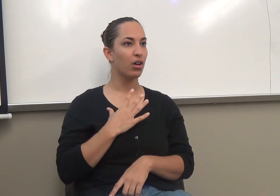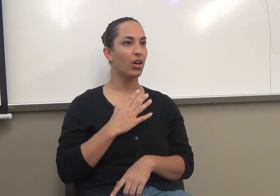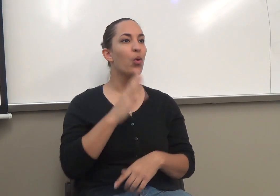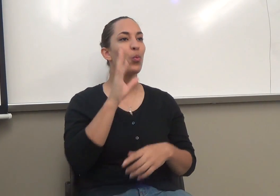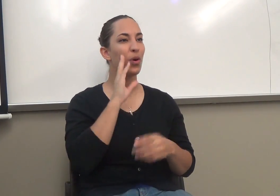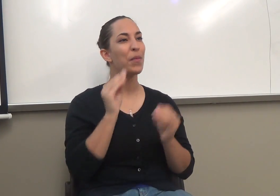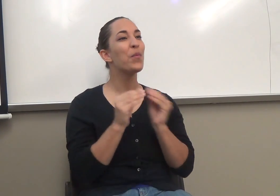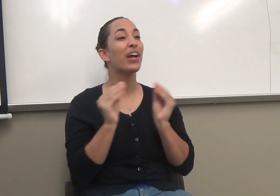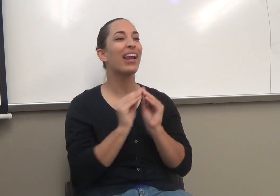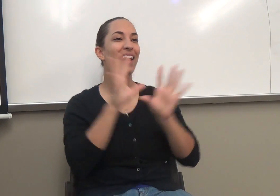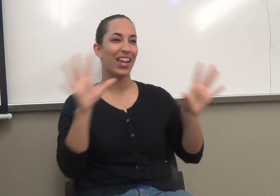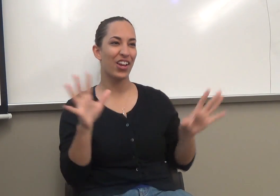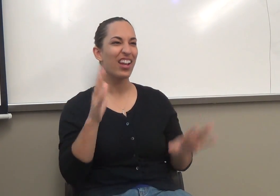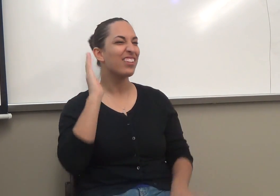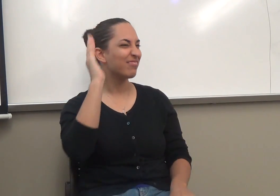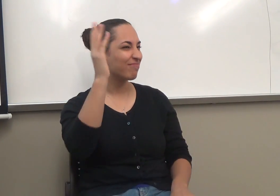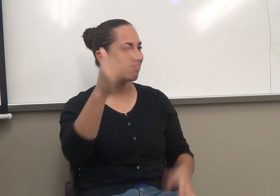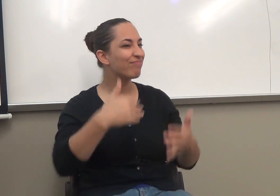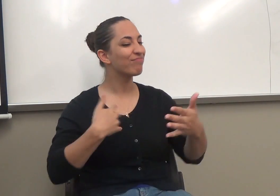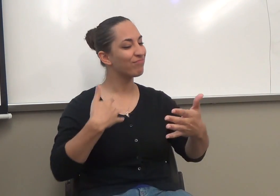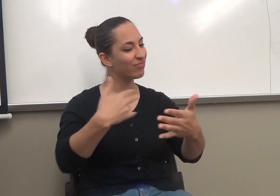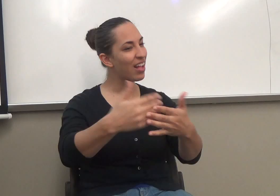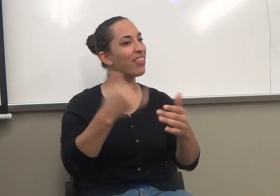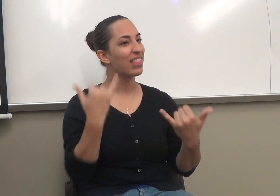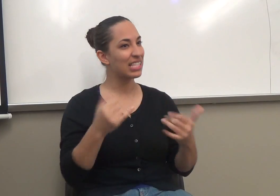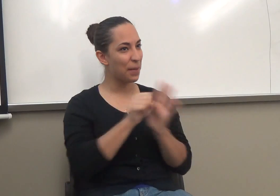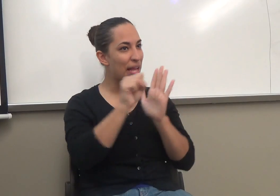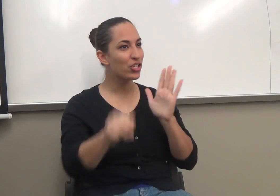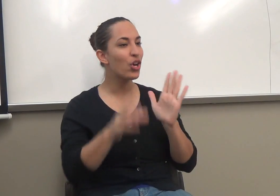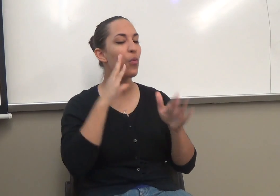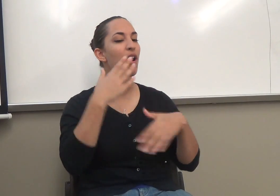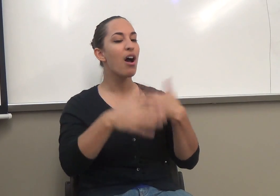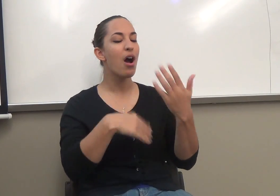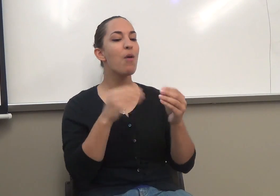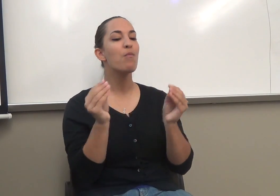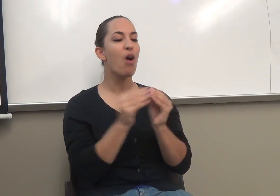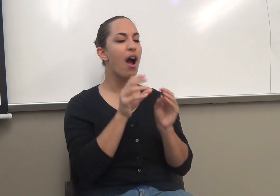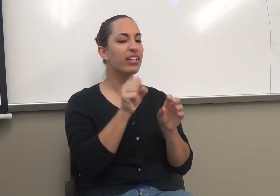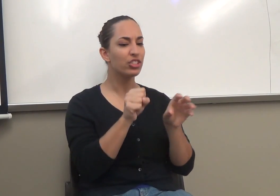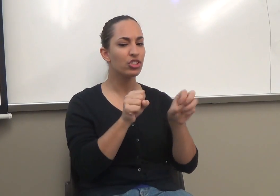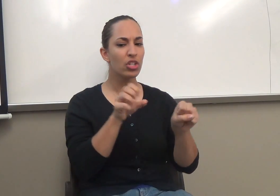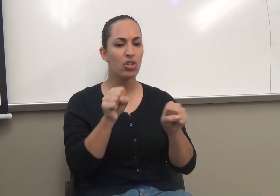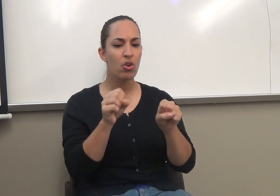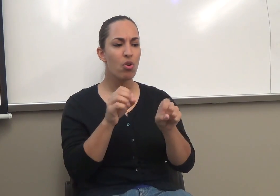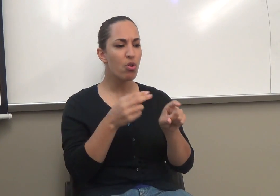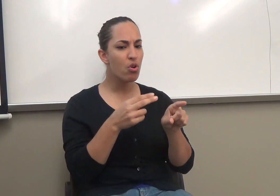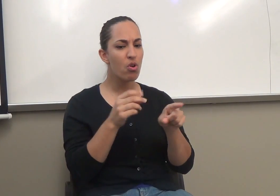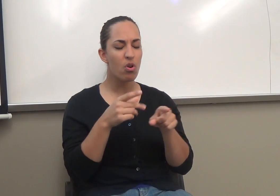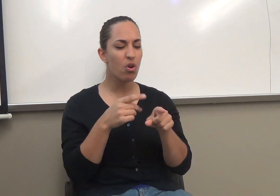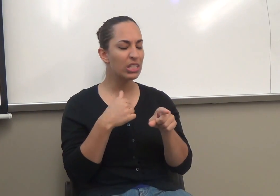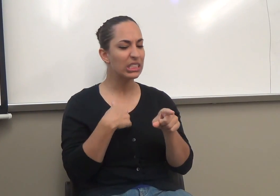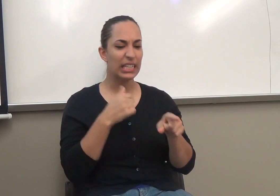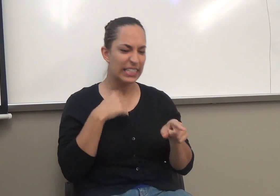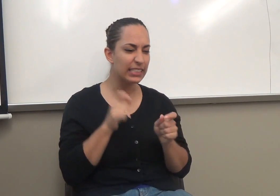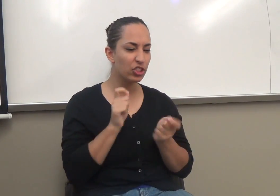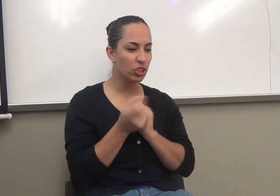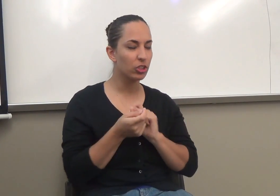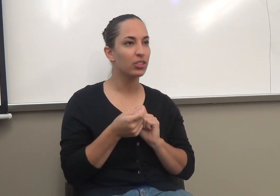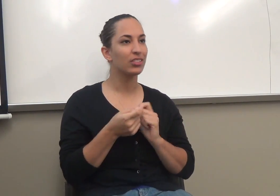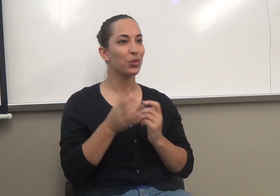the semester, this kind of thing is gonna start to jump out at you. Yeah, but that's a really good question, especially for you who use